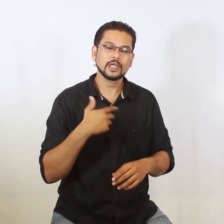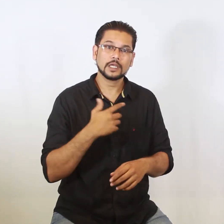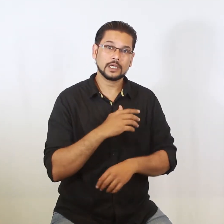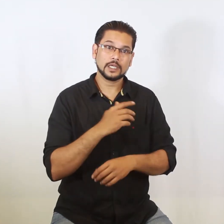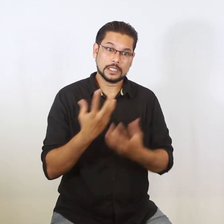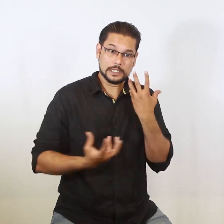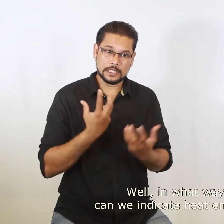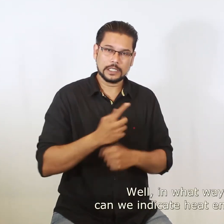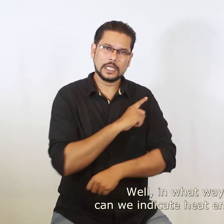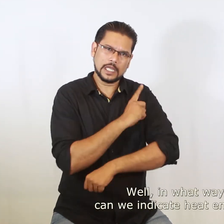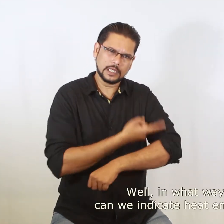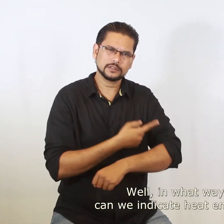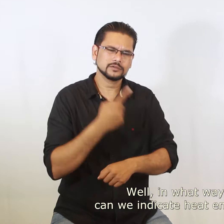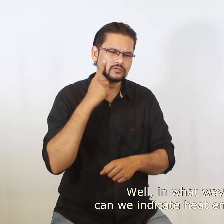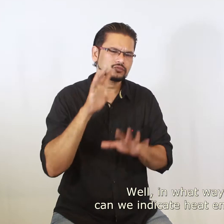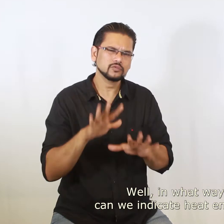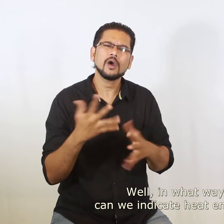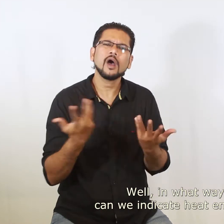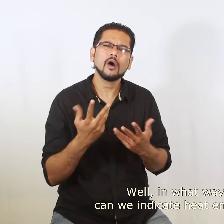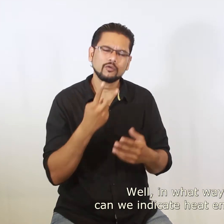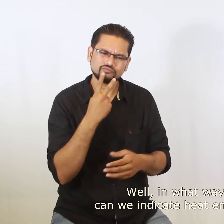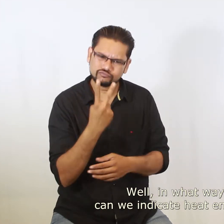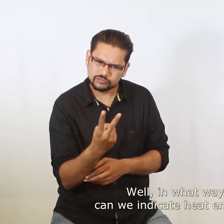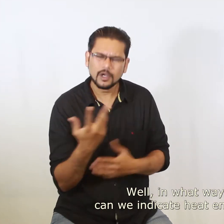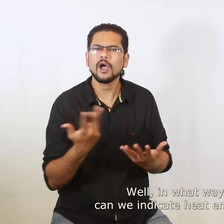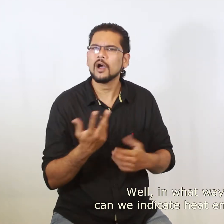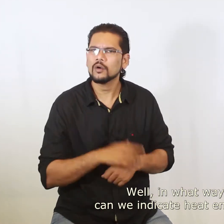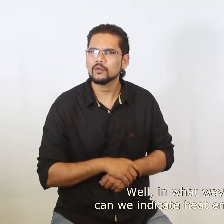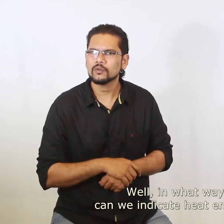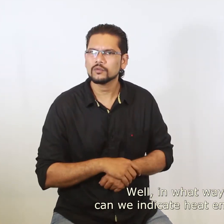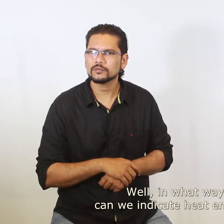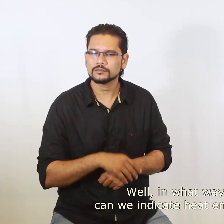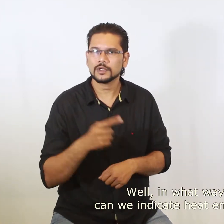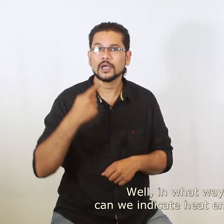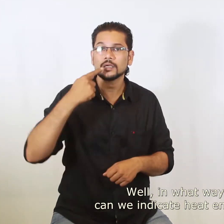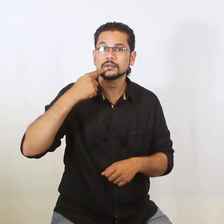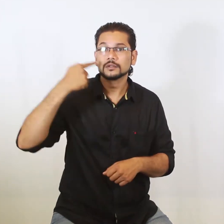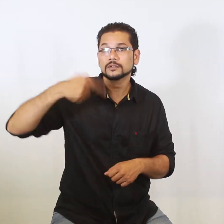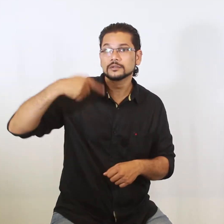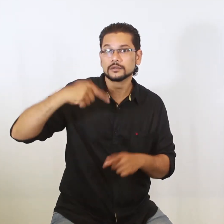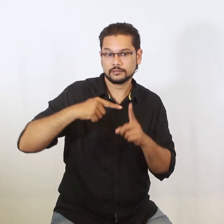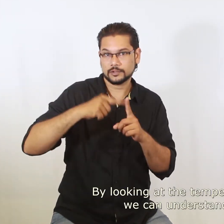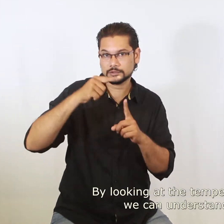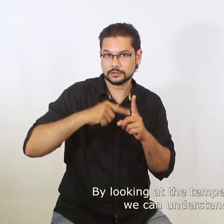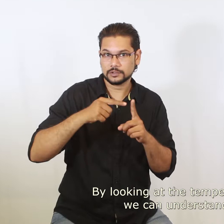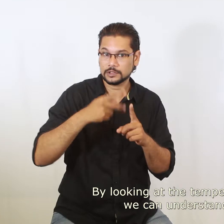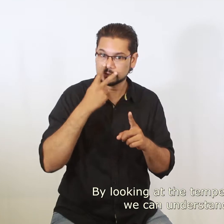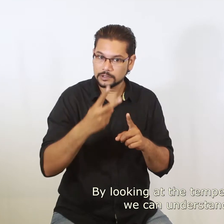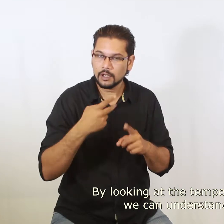Well, in what way can we indicate heat energy? By looking at the temperature, we